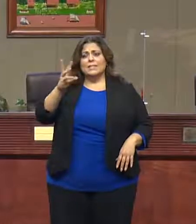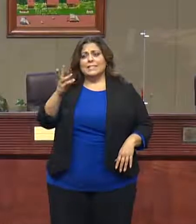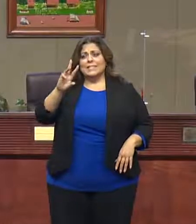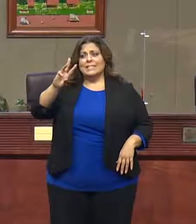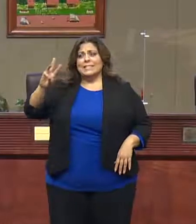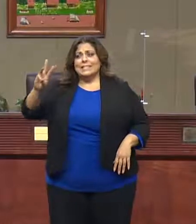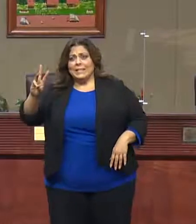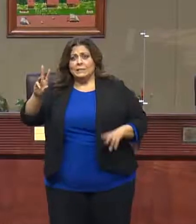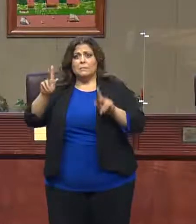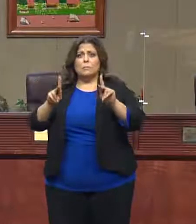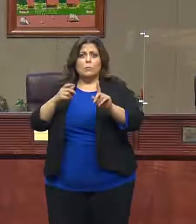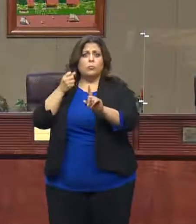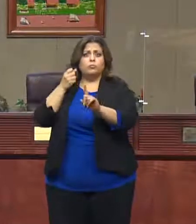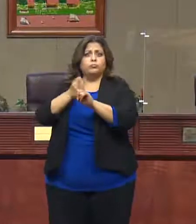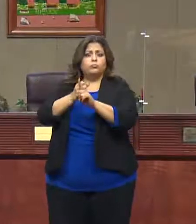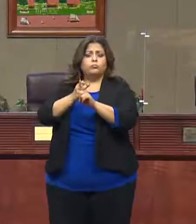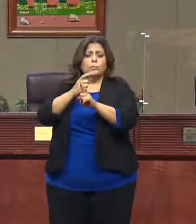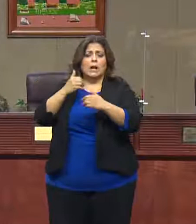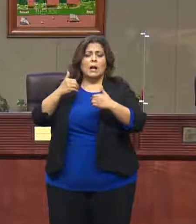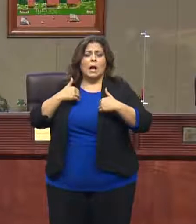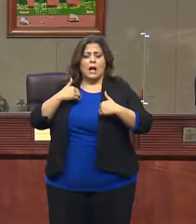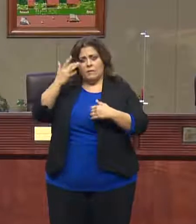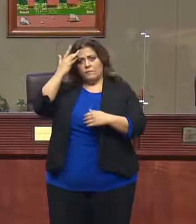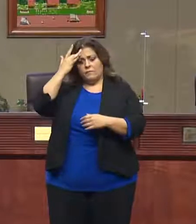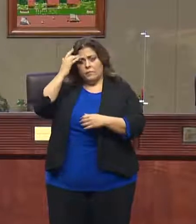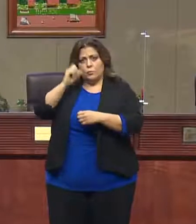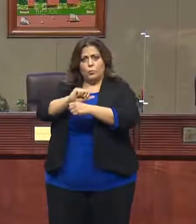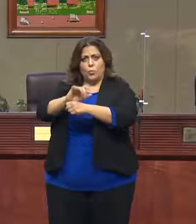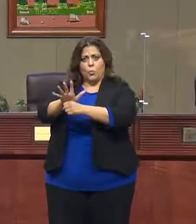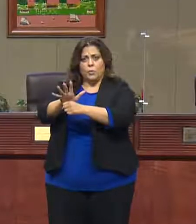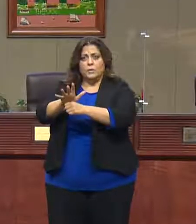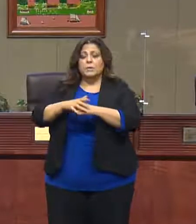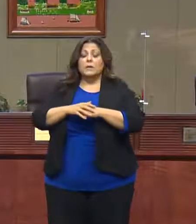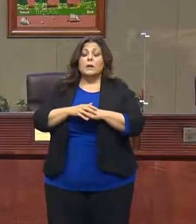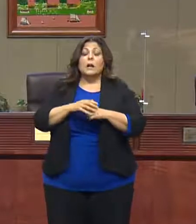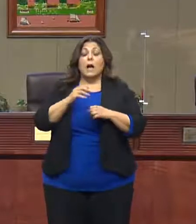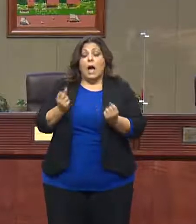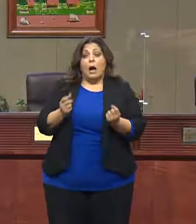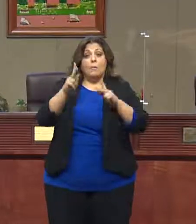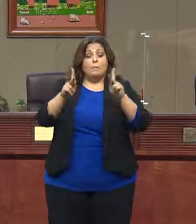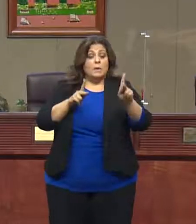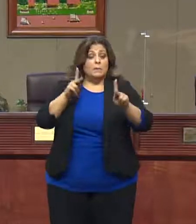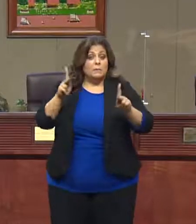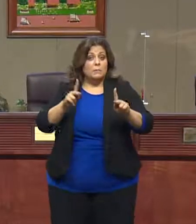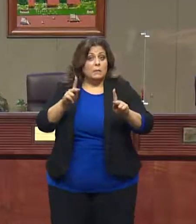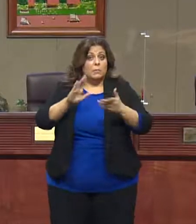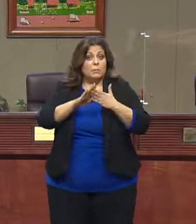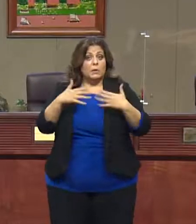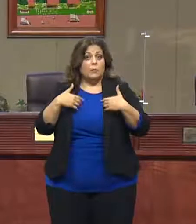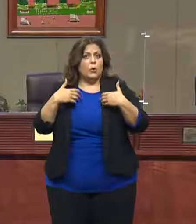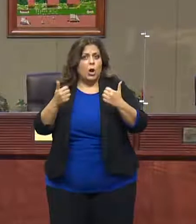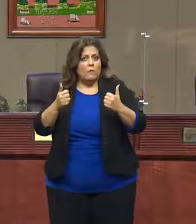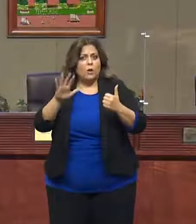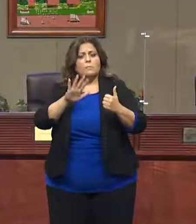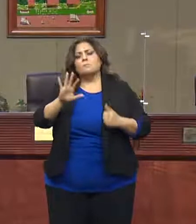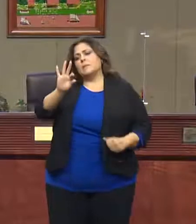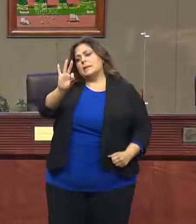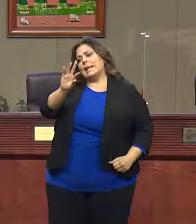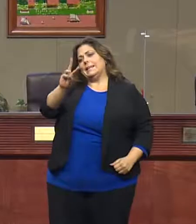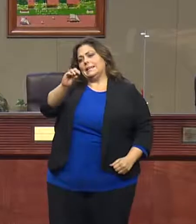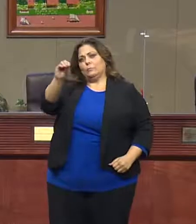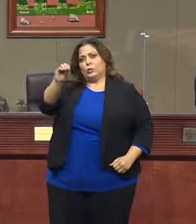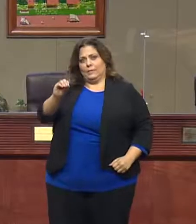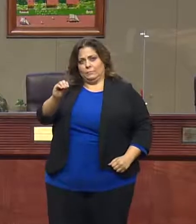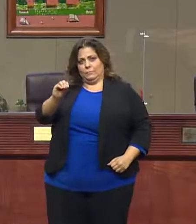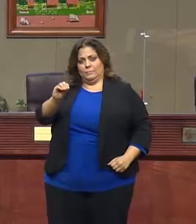130,366 positive cases, and our recovery rate continues to be 96%. Our